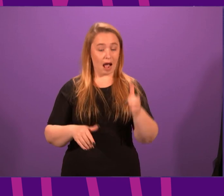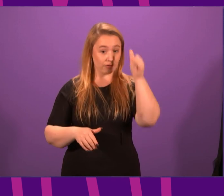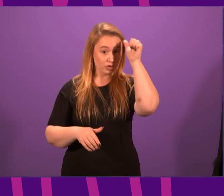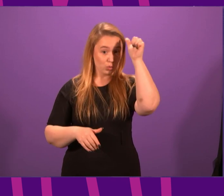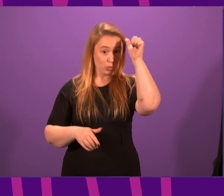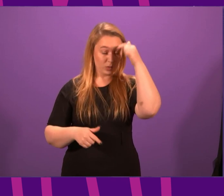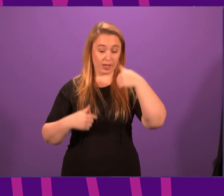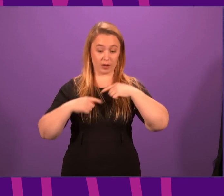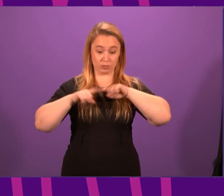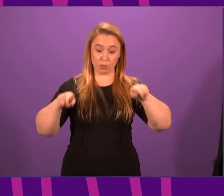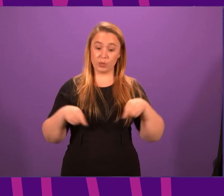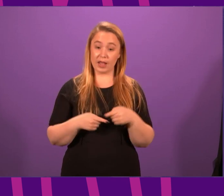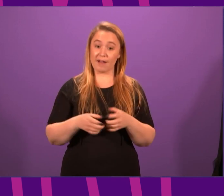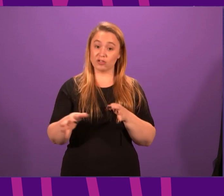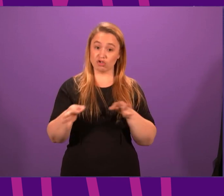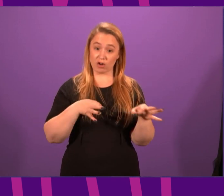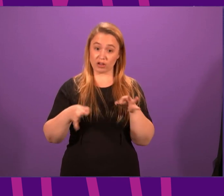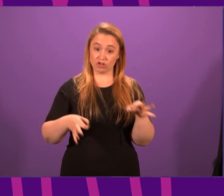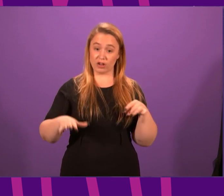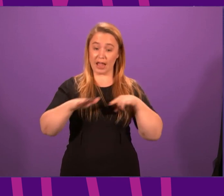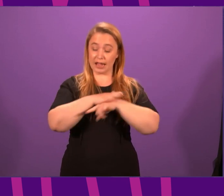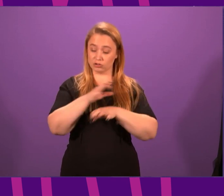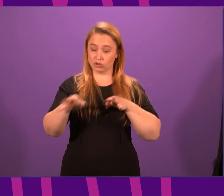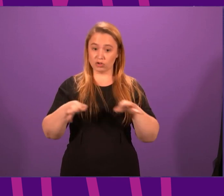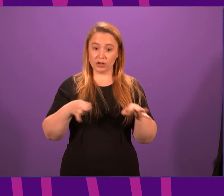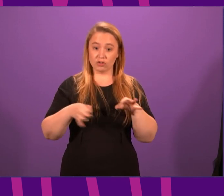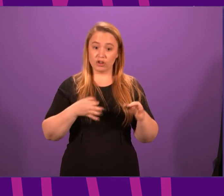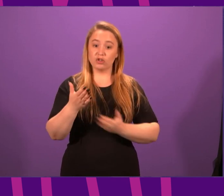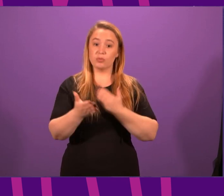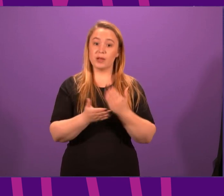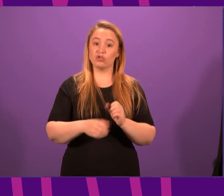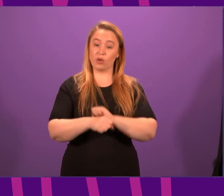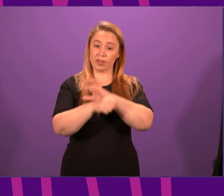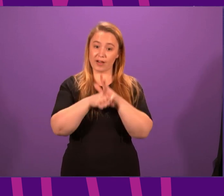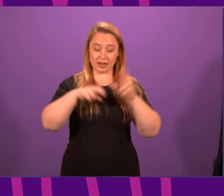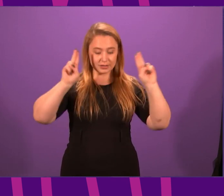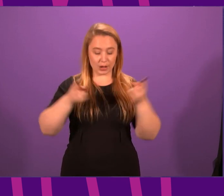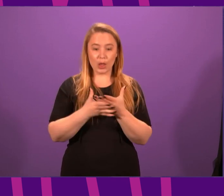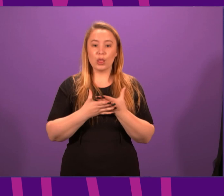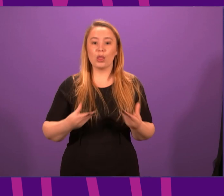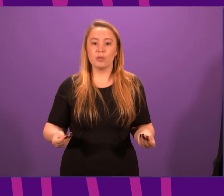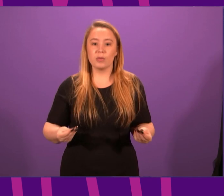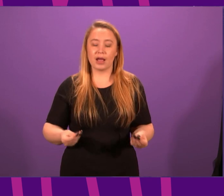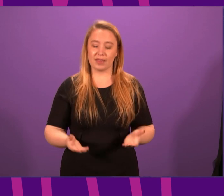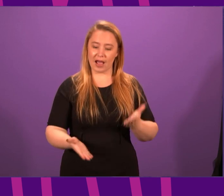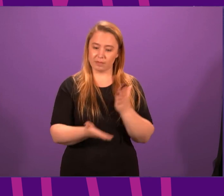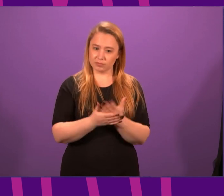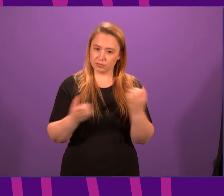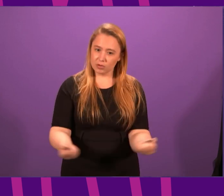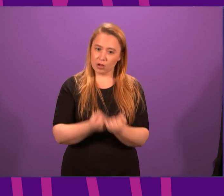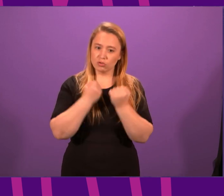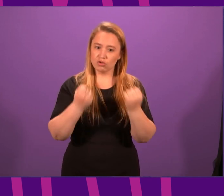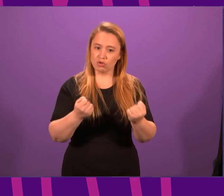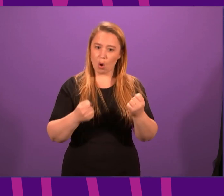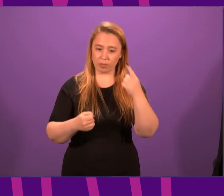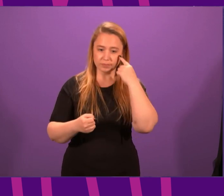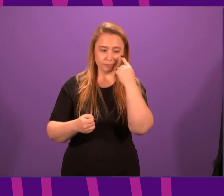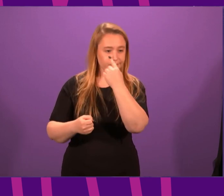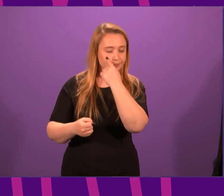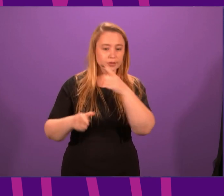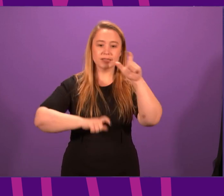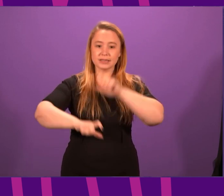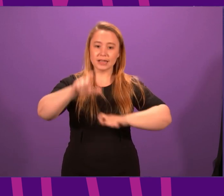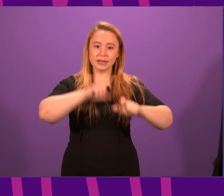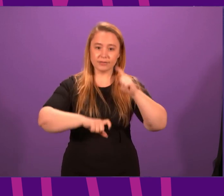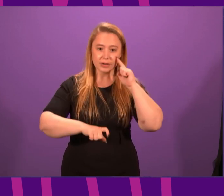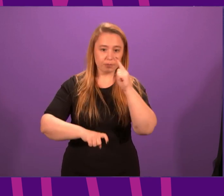exit strategy, that we're striving to eliminate the virus in Scotland, and that there is robust scientific evidence underpinning the approach.